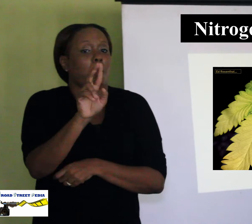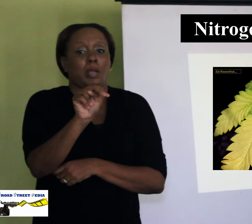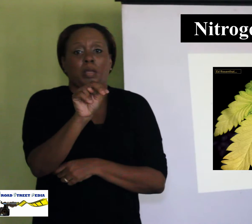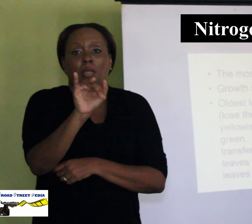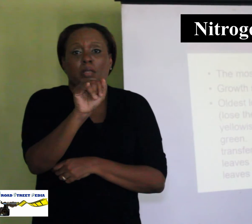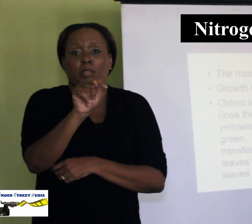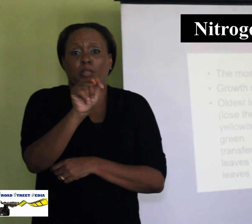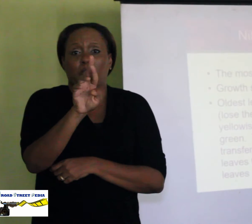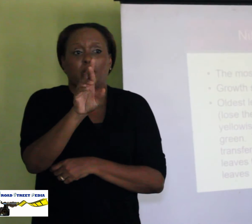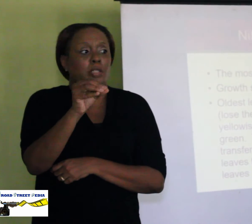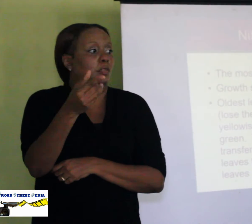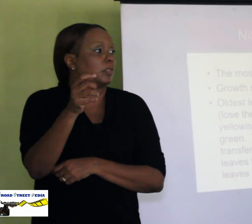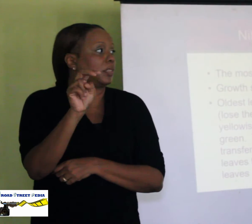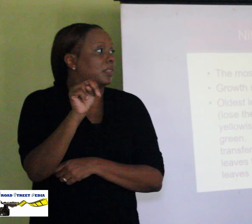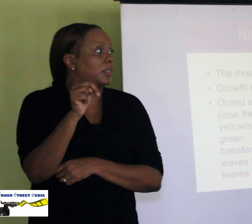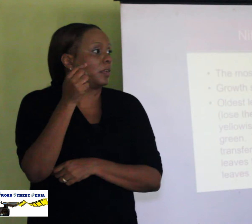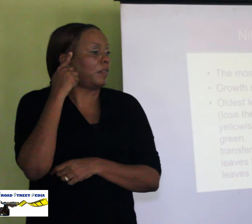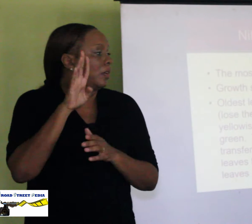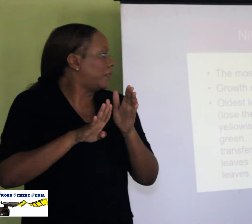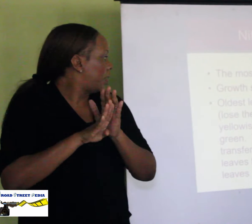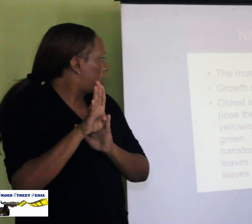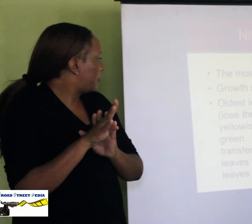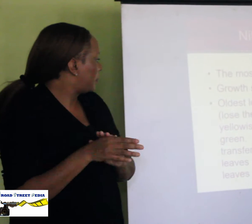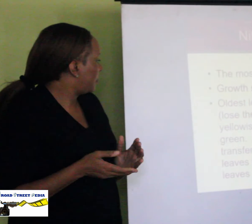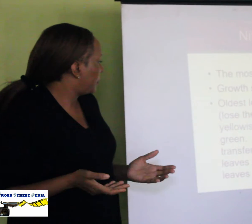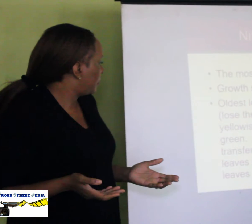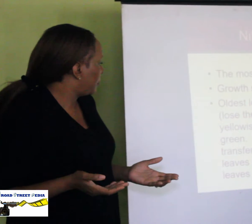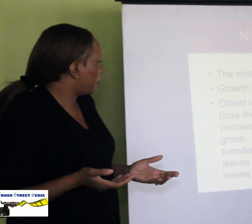to develop, come on,